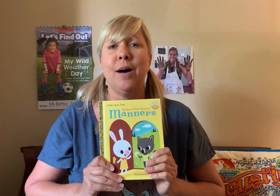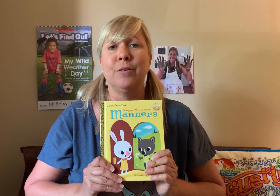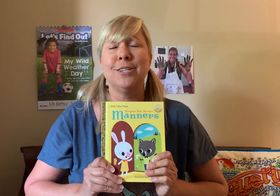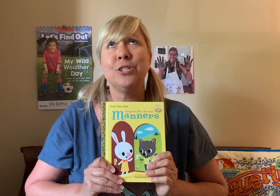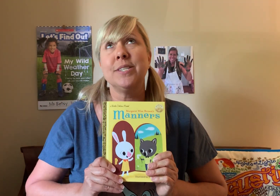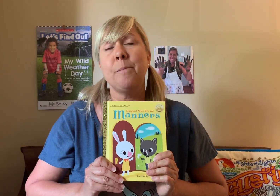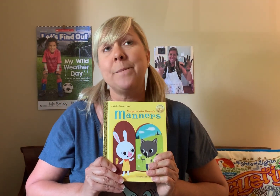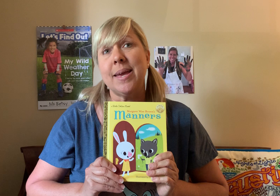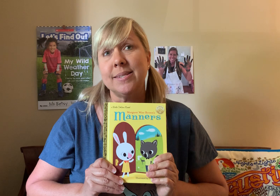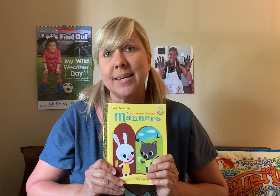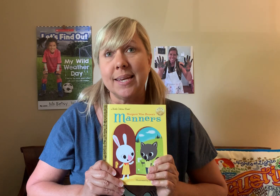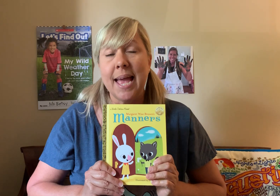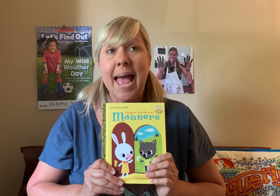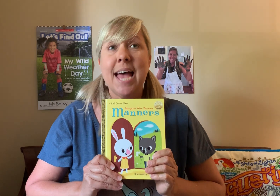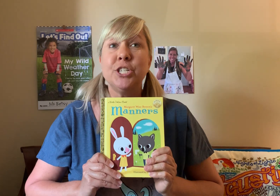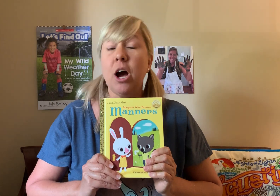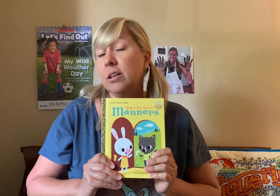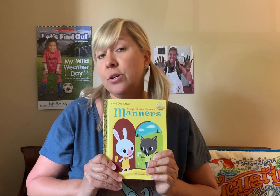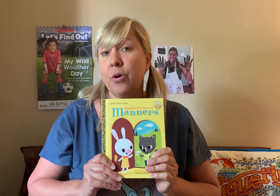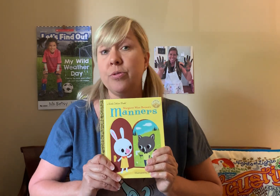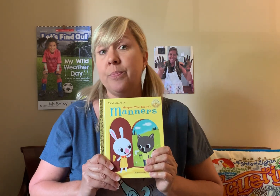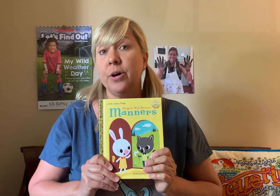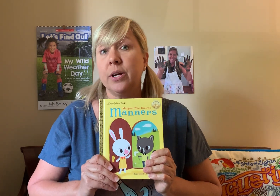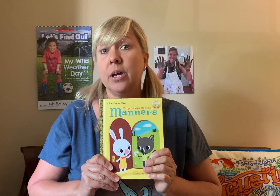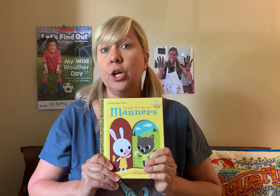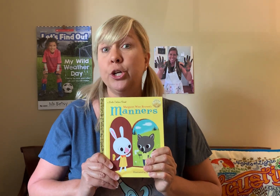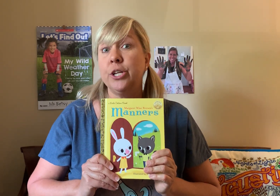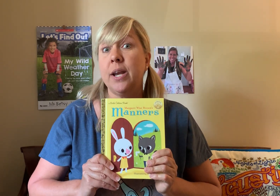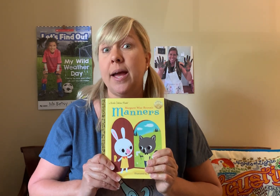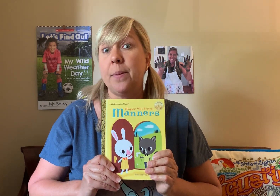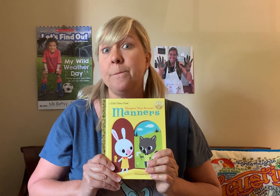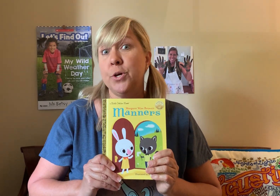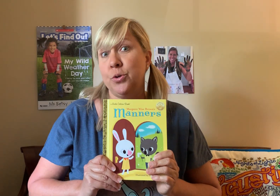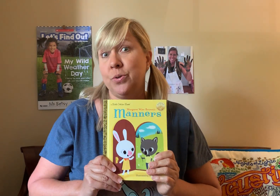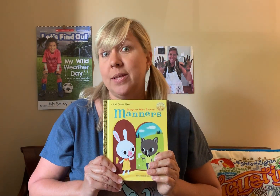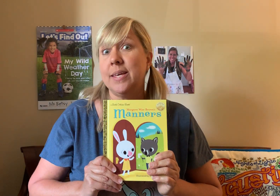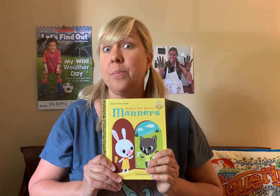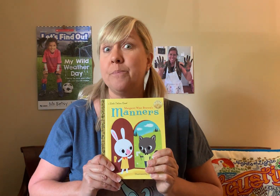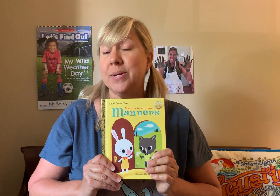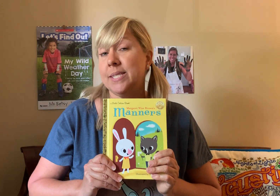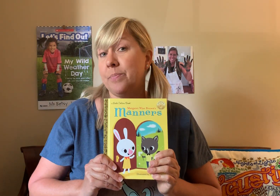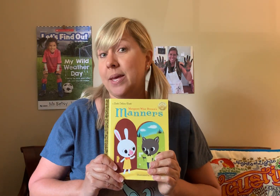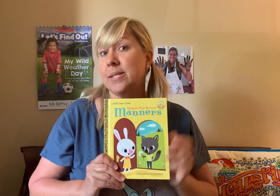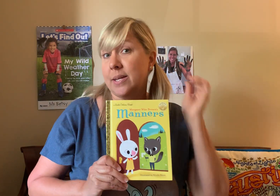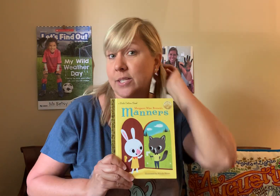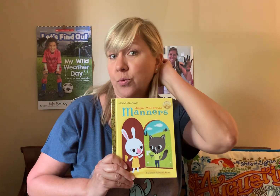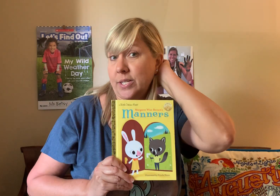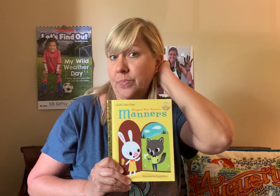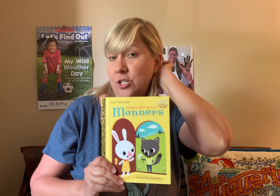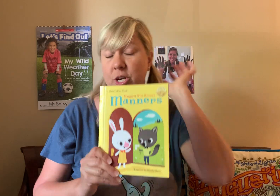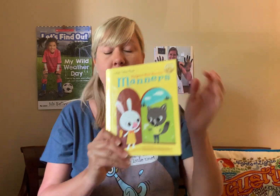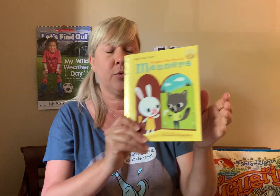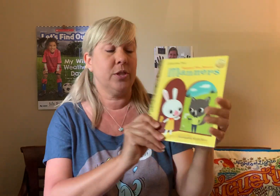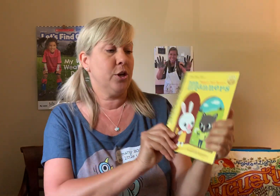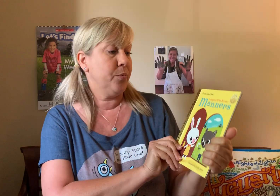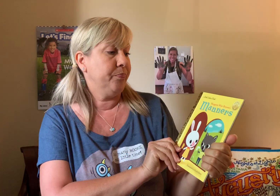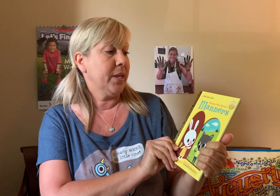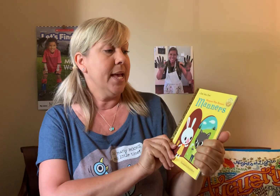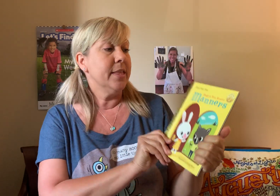Brown. She's amazing. She also wrote the book Good Night Moon that Miss Amanda is going to be sharing with you. This